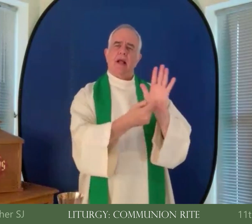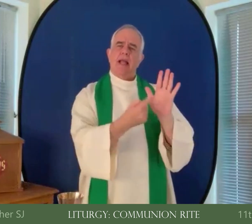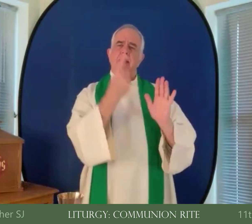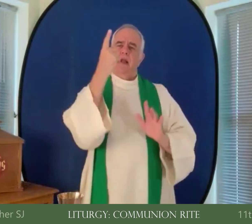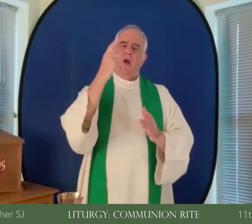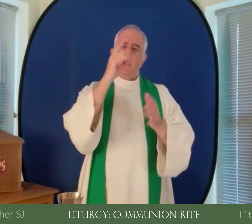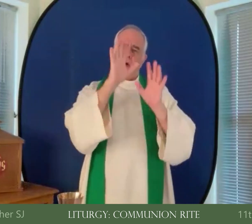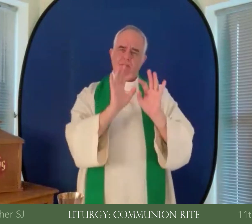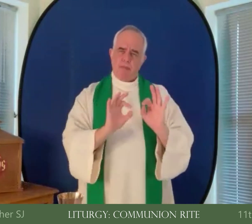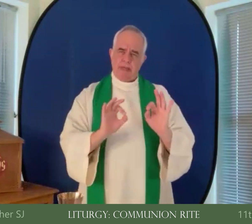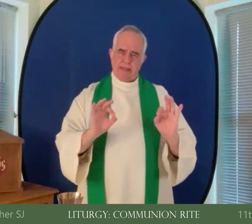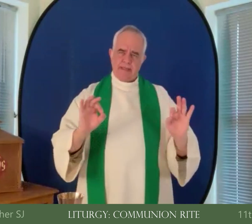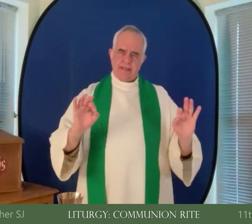sign of peace.